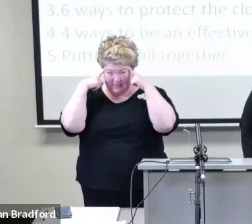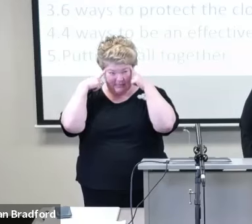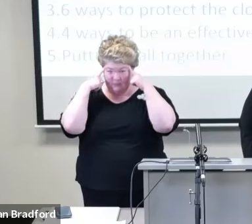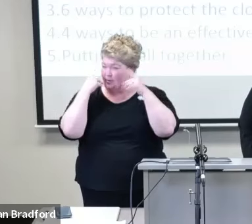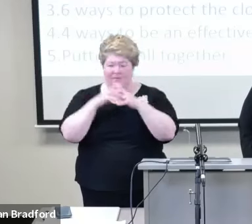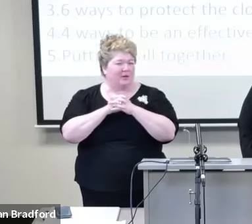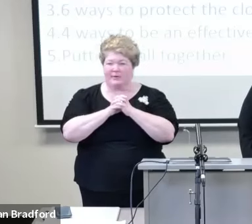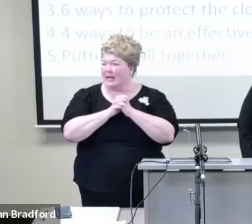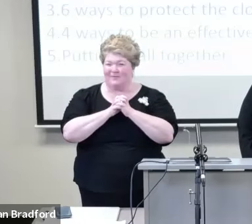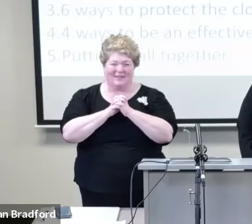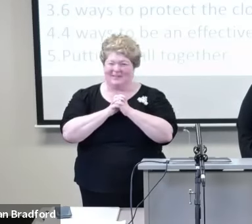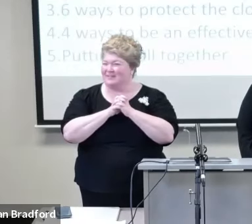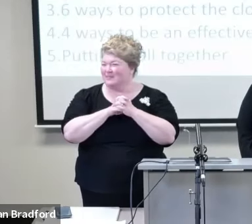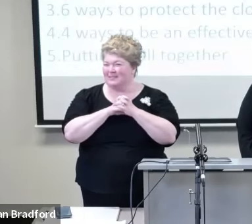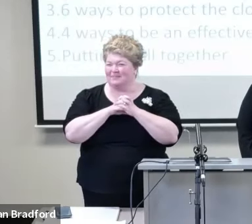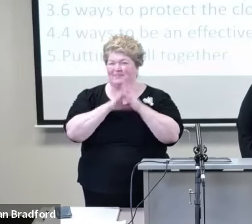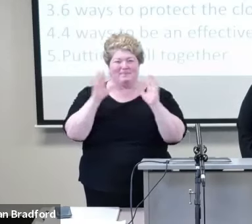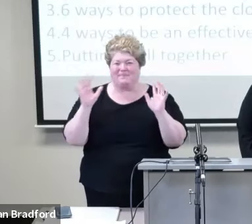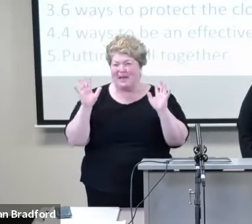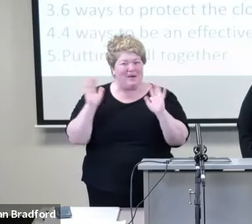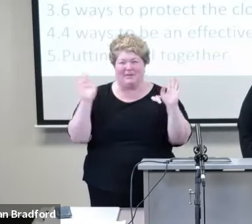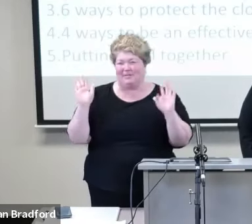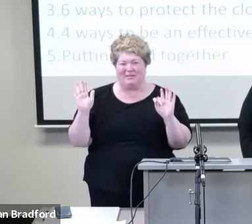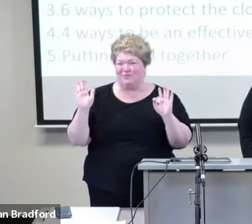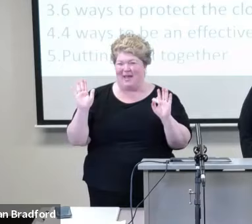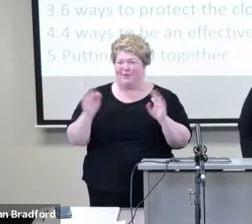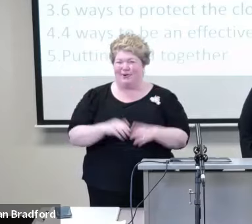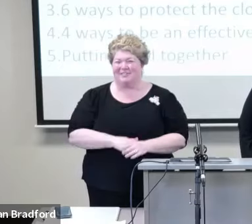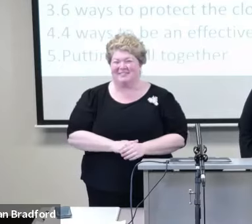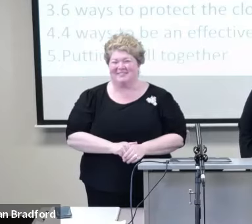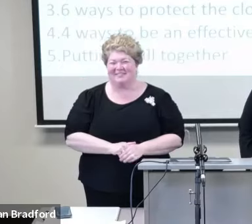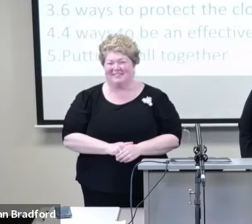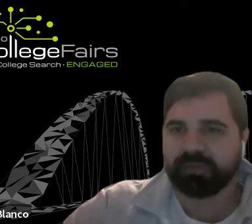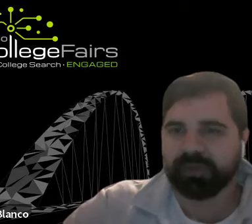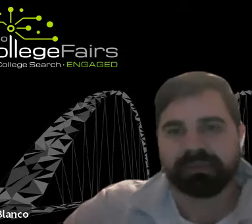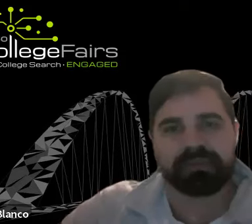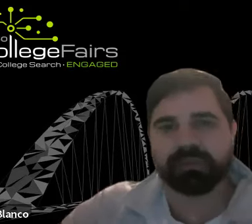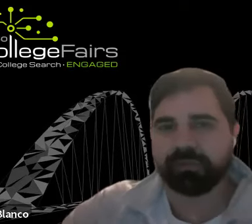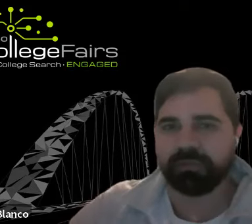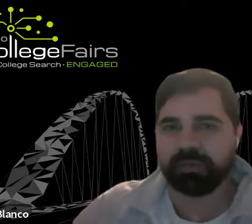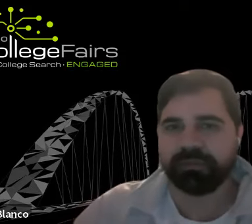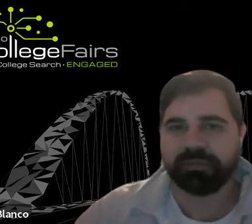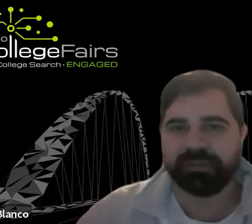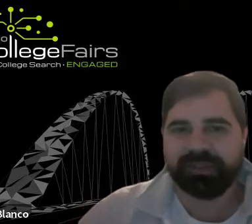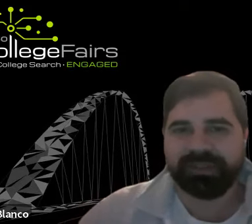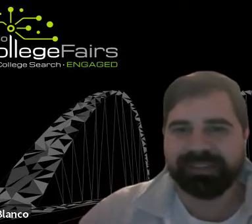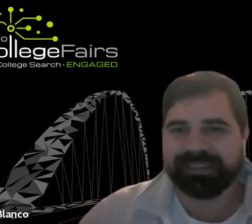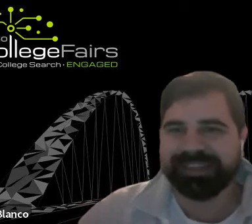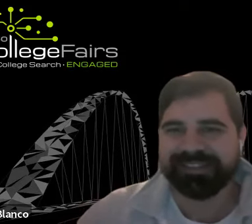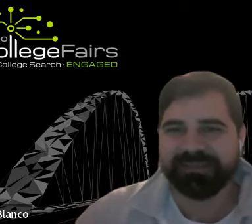or cognitive impairment they don't have the the ability to do that part okay wonderful